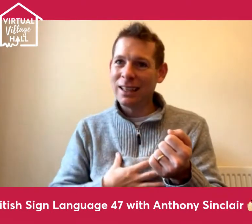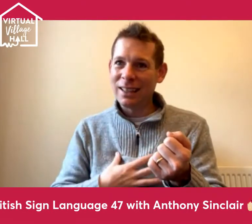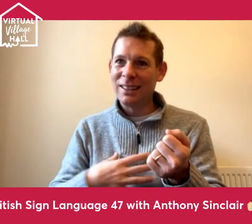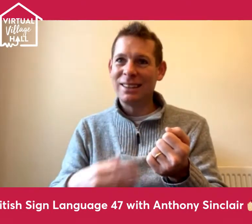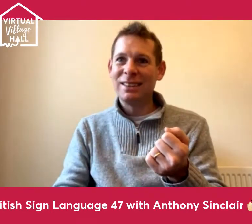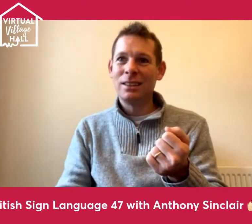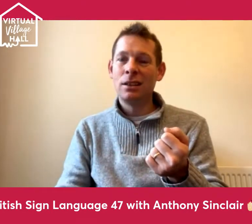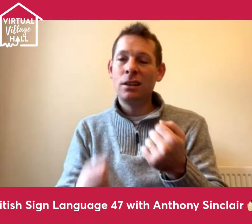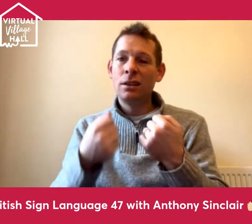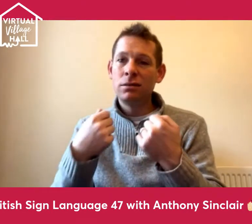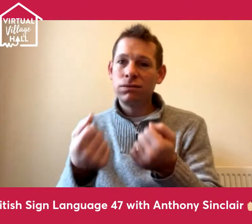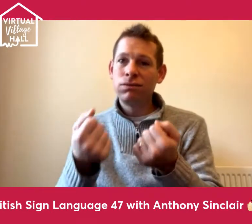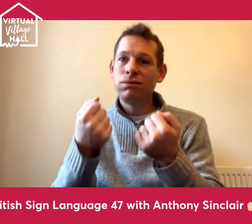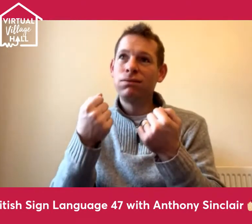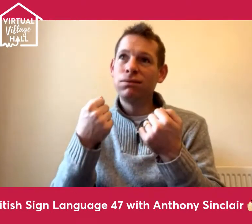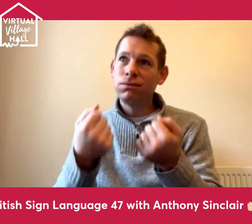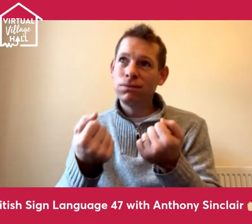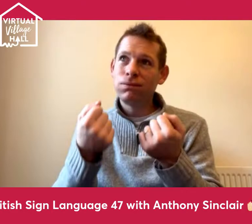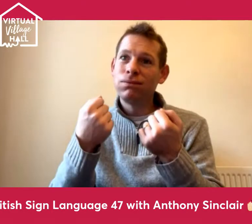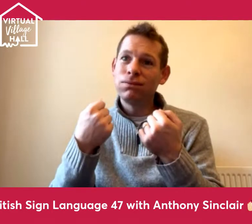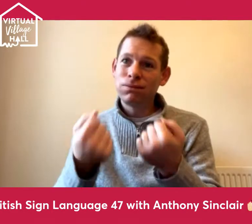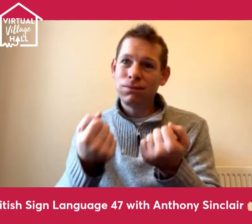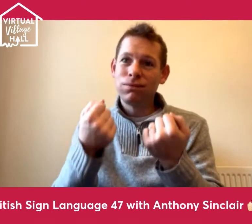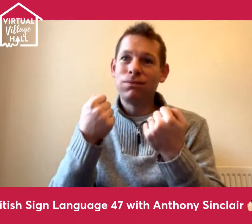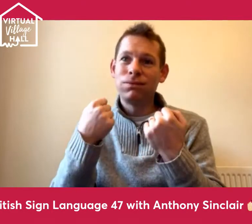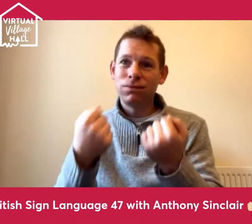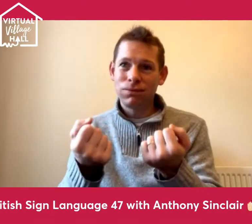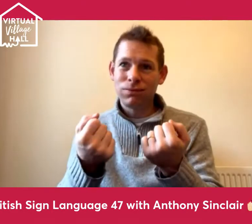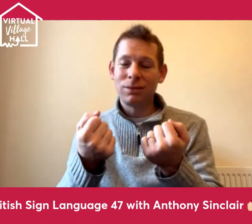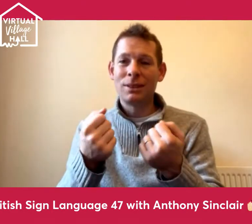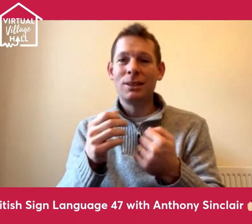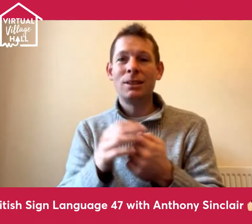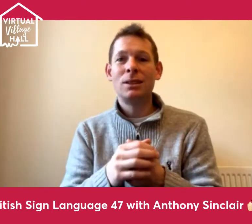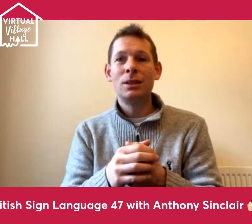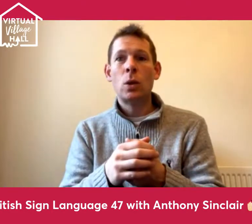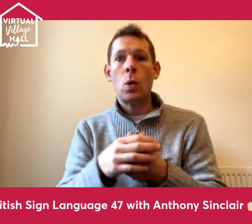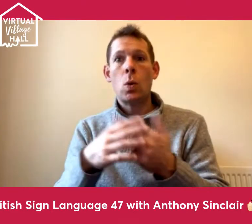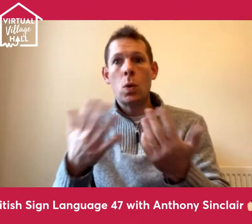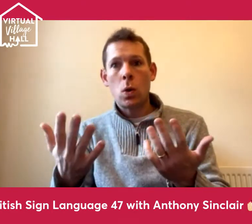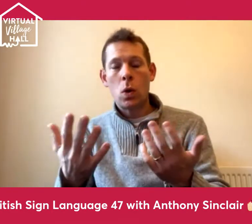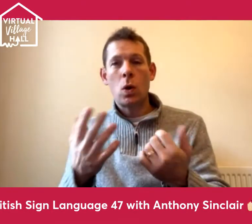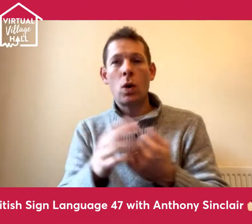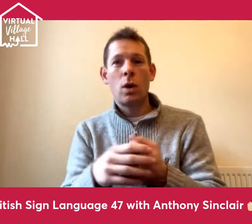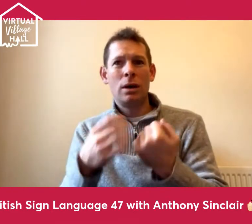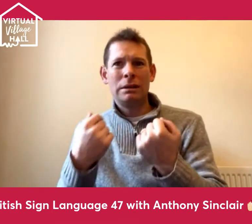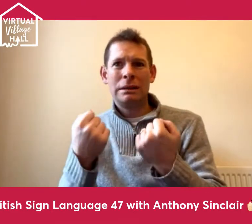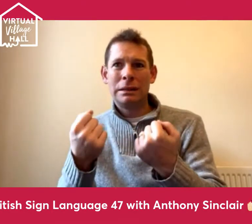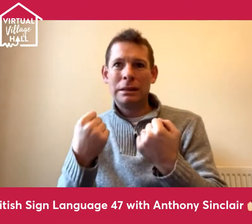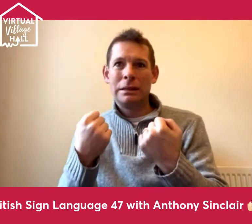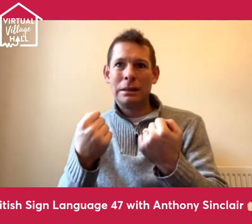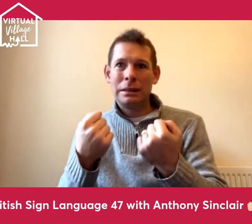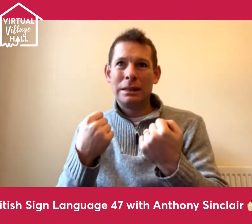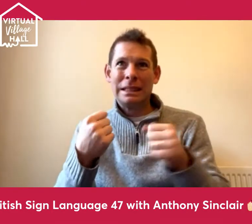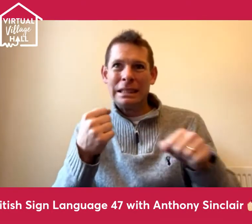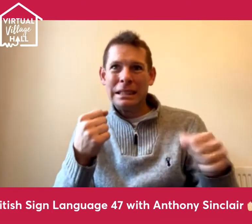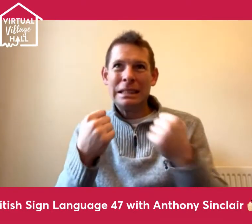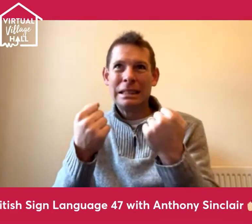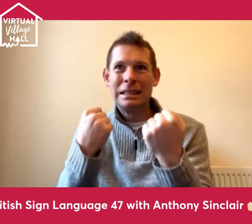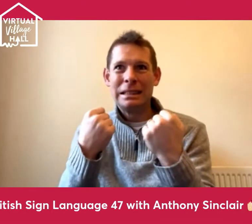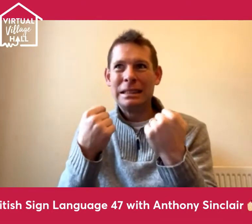tired I look. Yeah, because I'm having to drive a long distance. Or, oh, I'm late. I need to